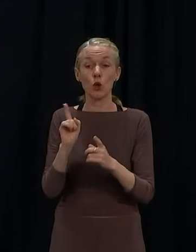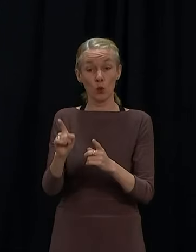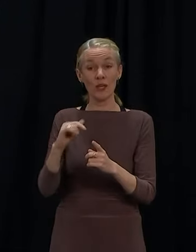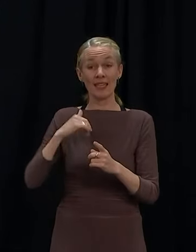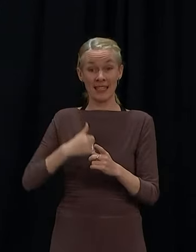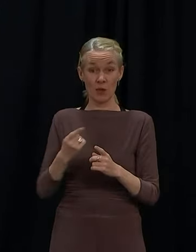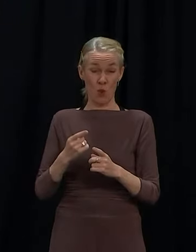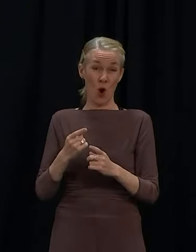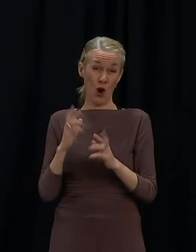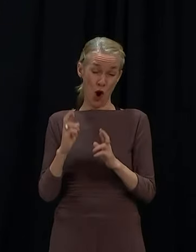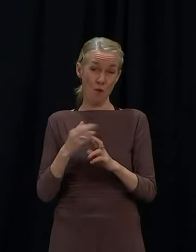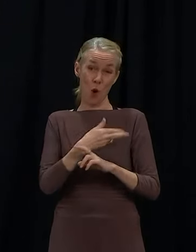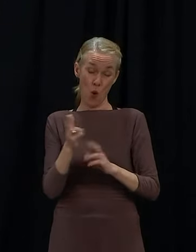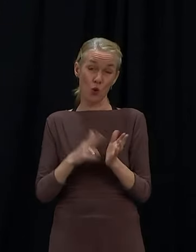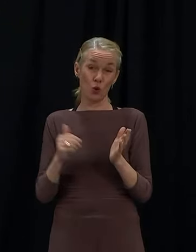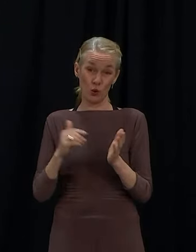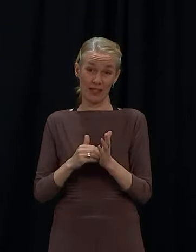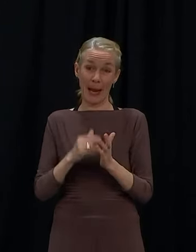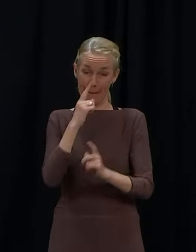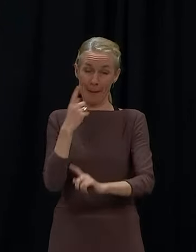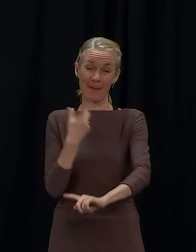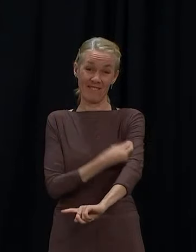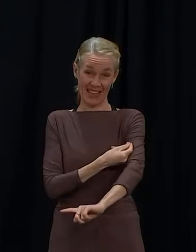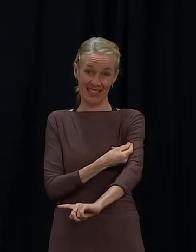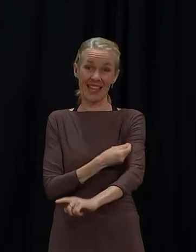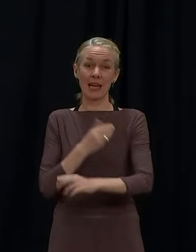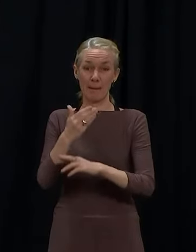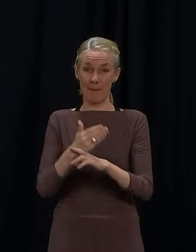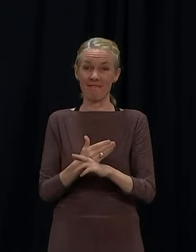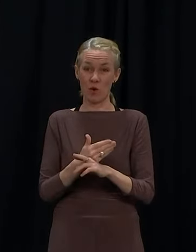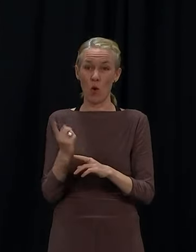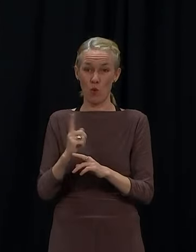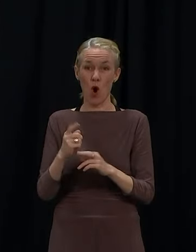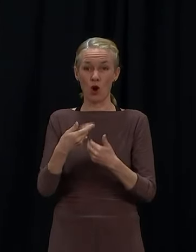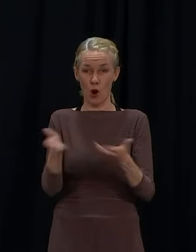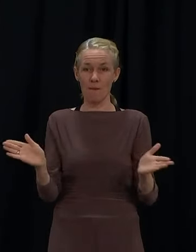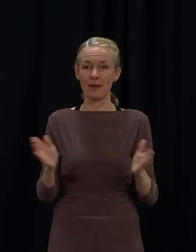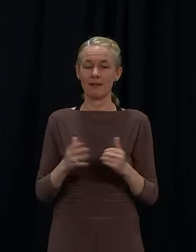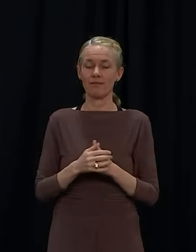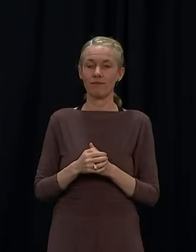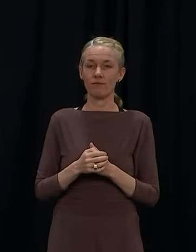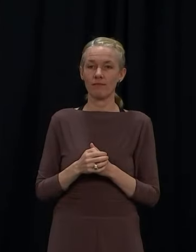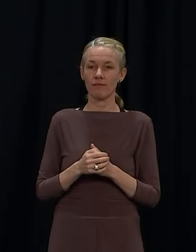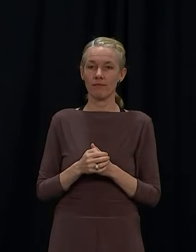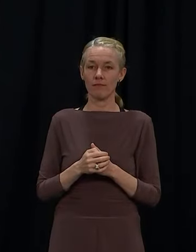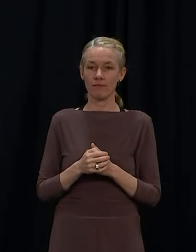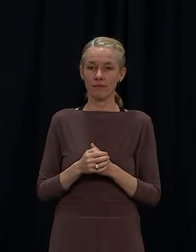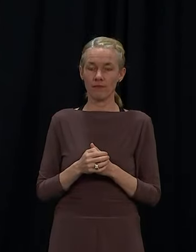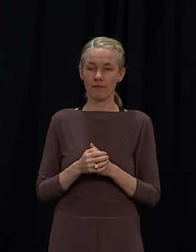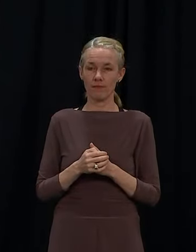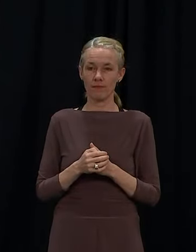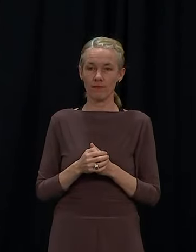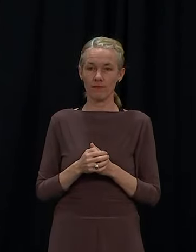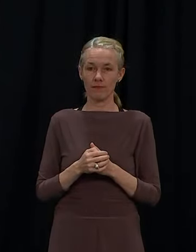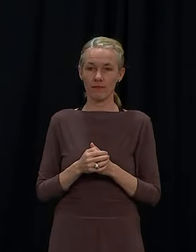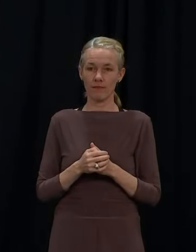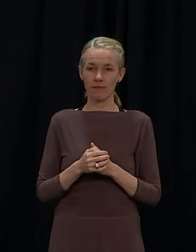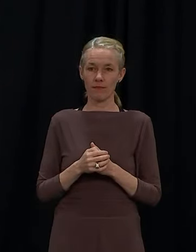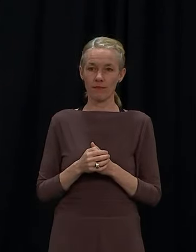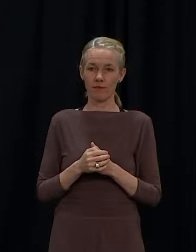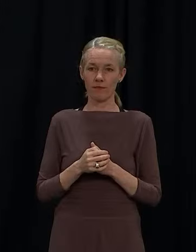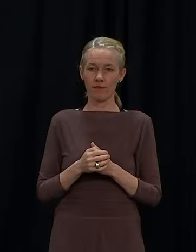high across all of those measures. I'll let you finish, Mikey. Yeah, and so knowing that one of the